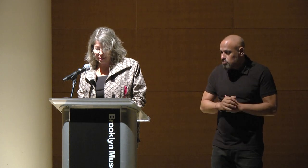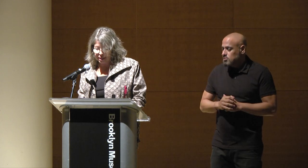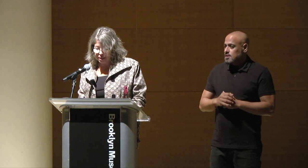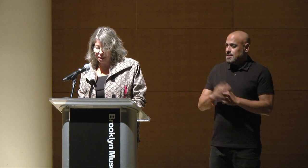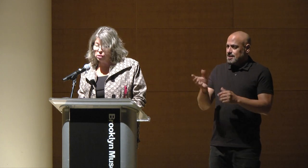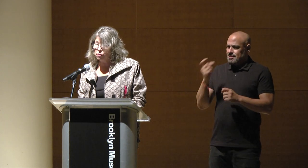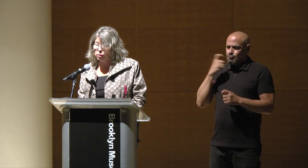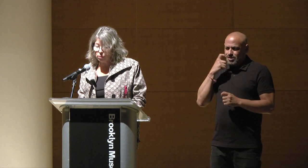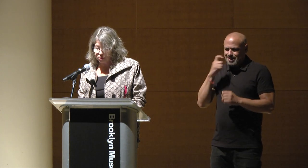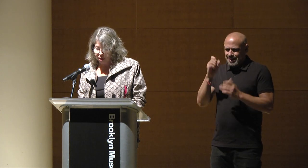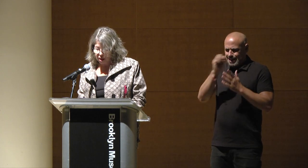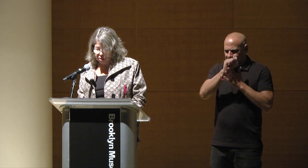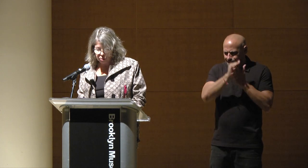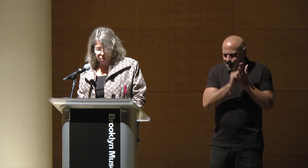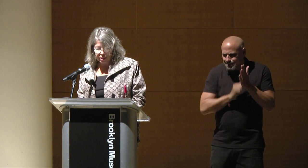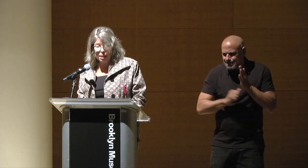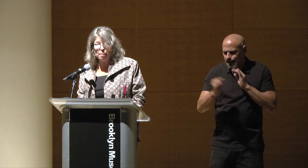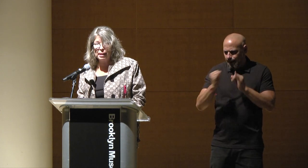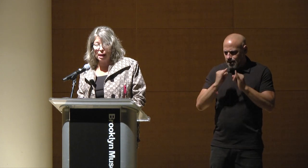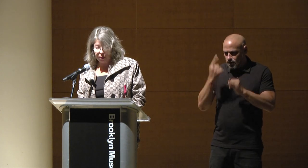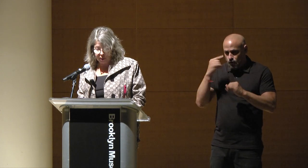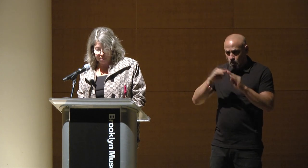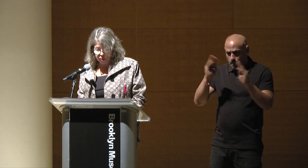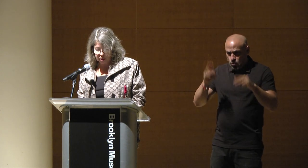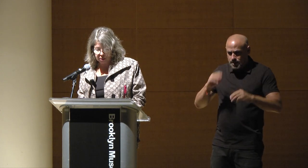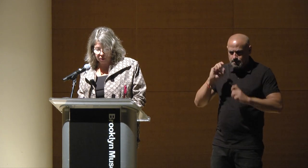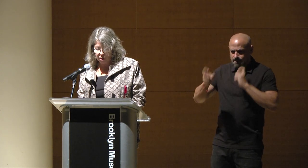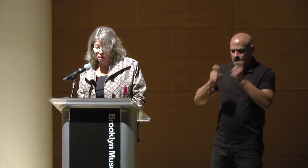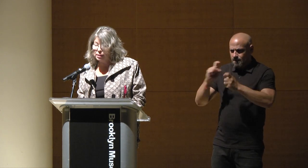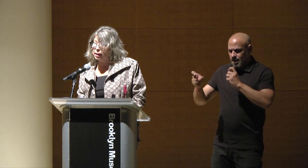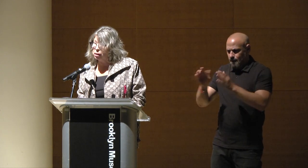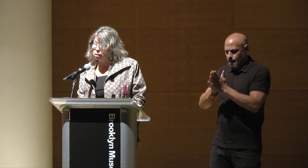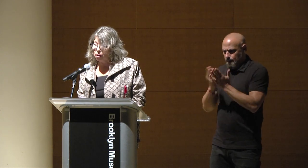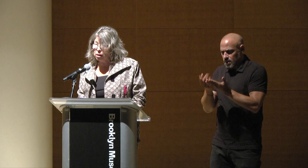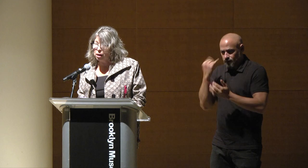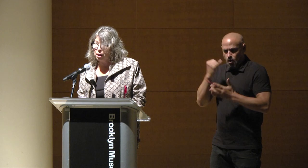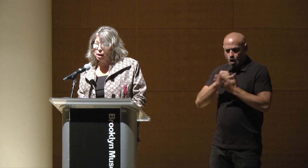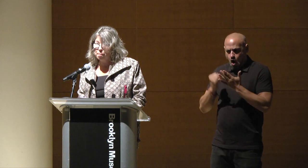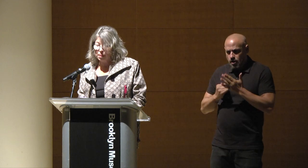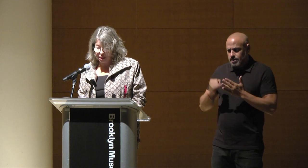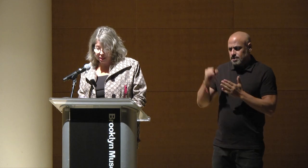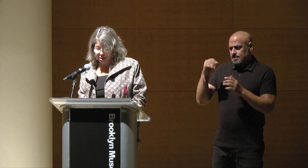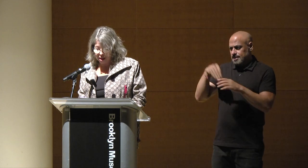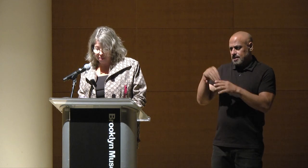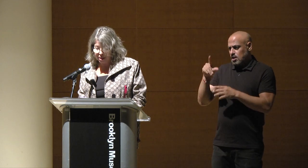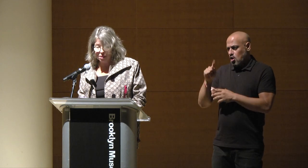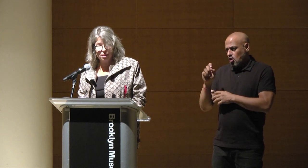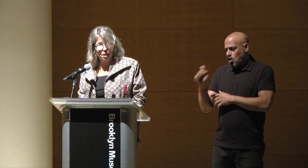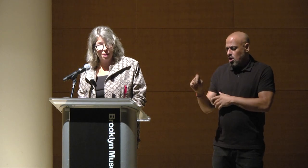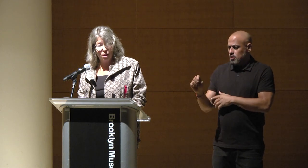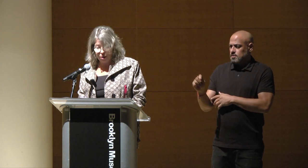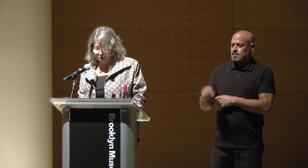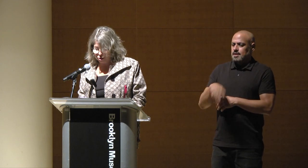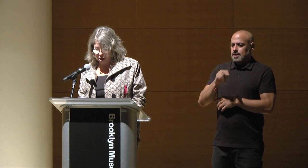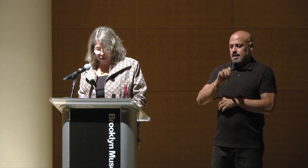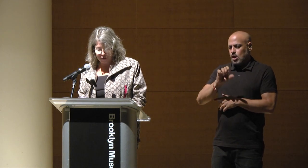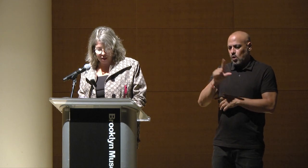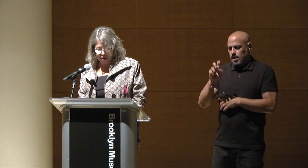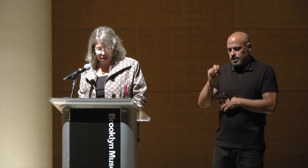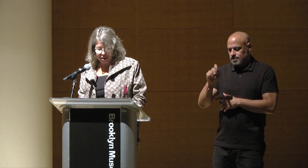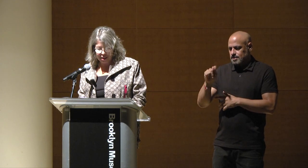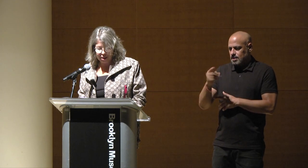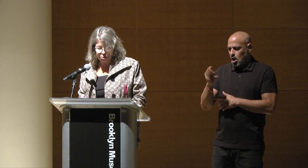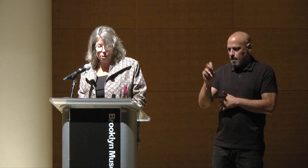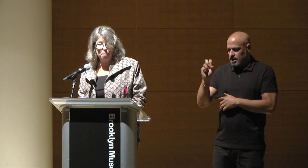contributed essays and interviews to museum and gallery books for artists Ed Clark, Micheline Thomas, Arthur